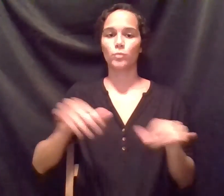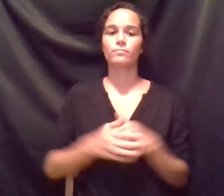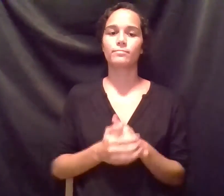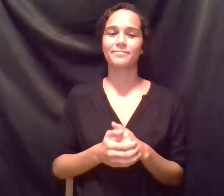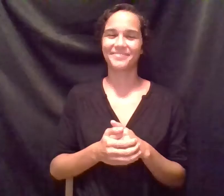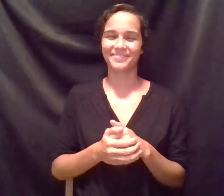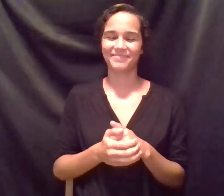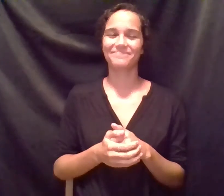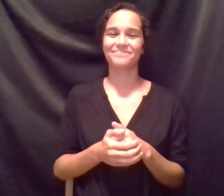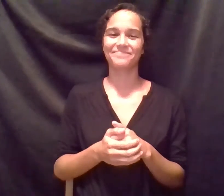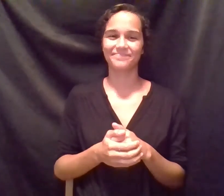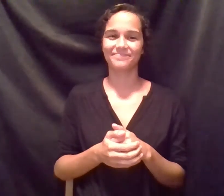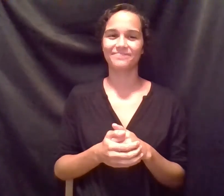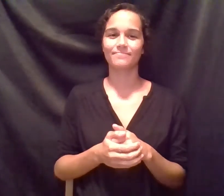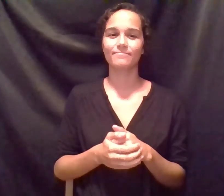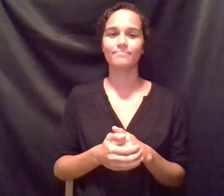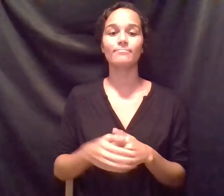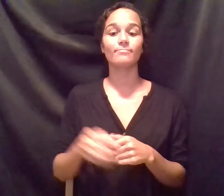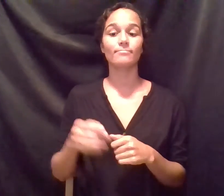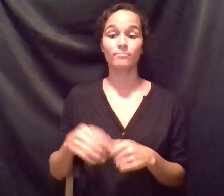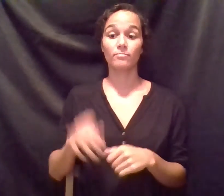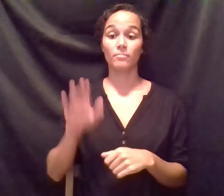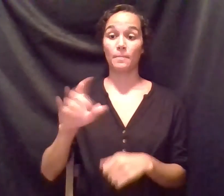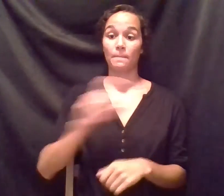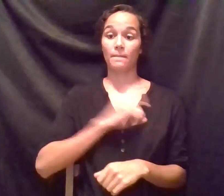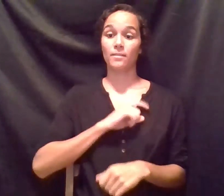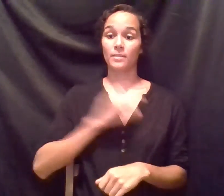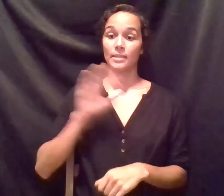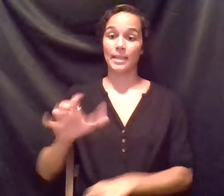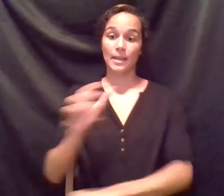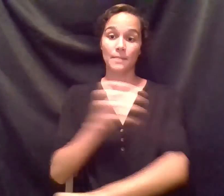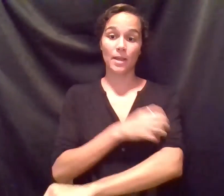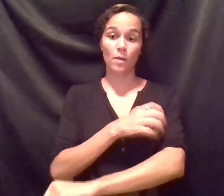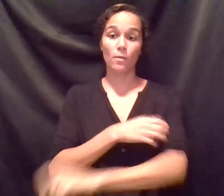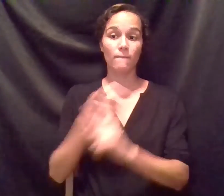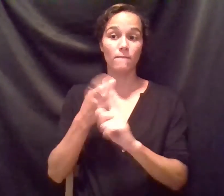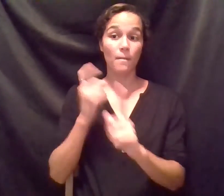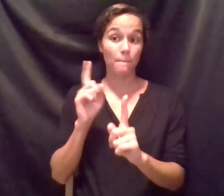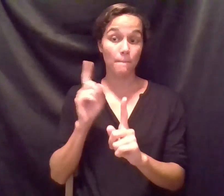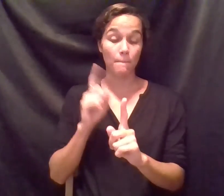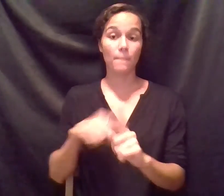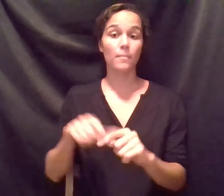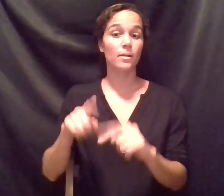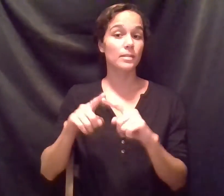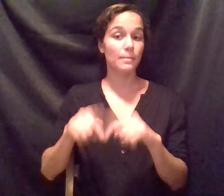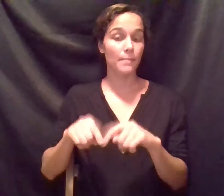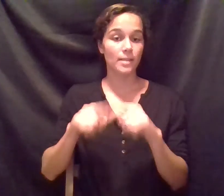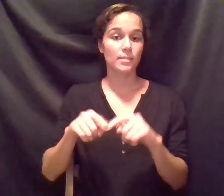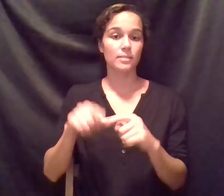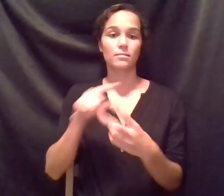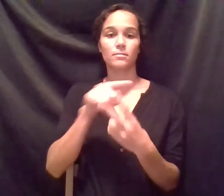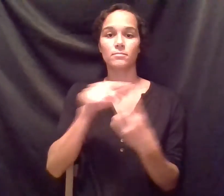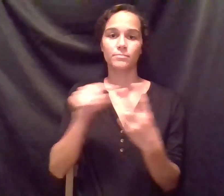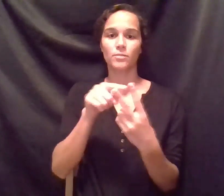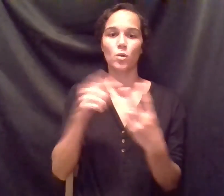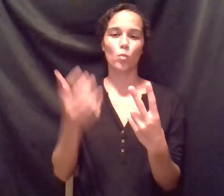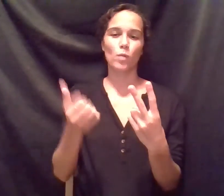cause. They have different powers depending on what standard they have. So we're going to talk about those